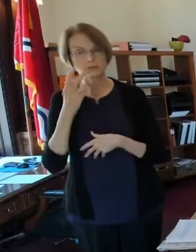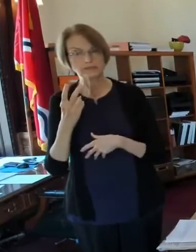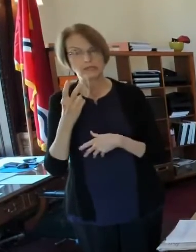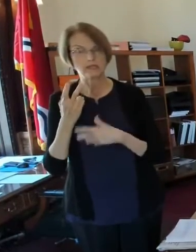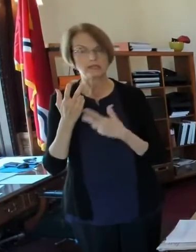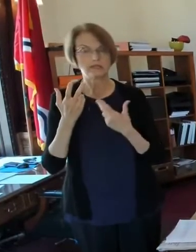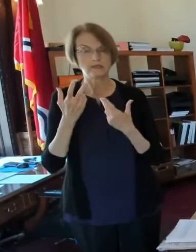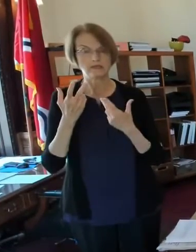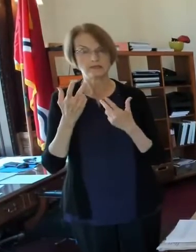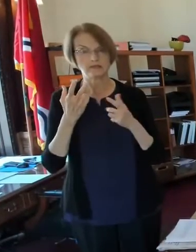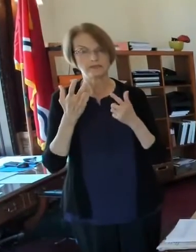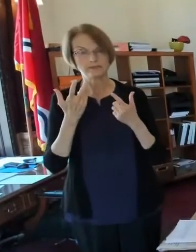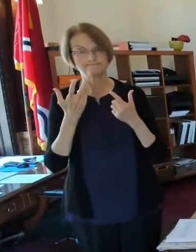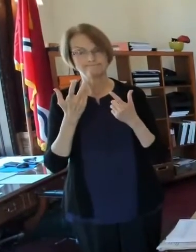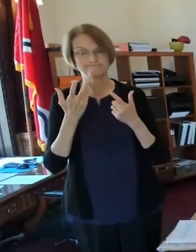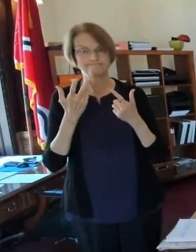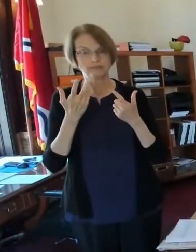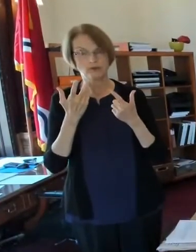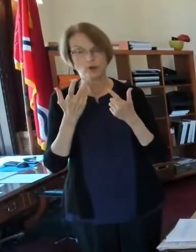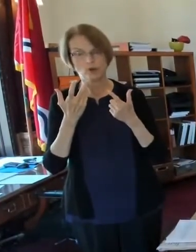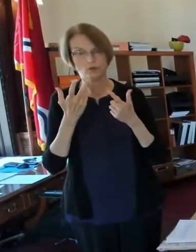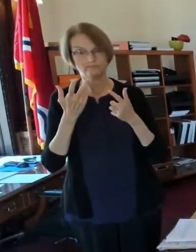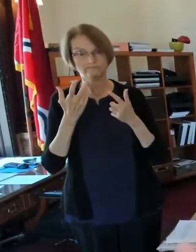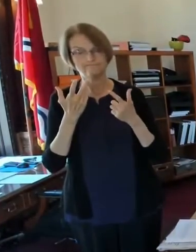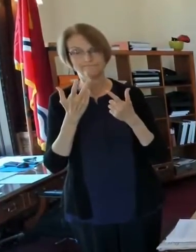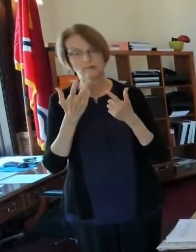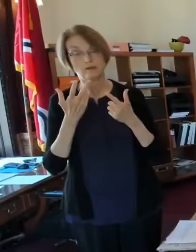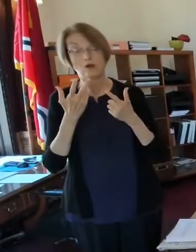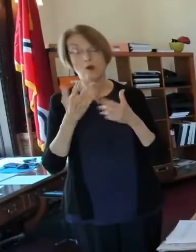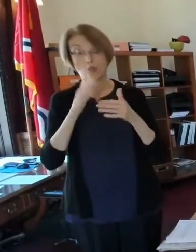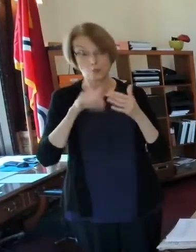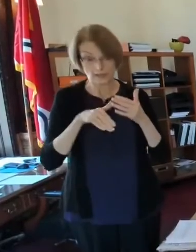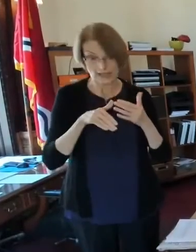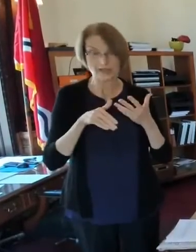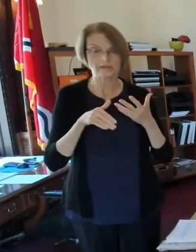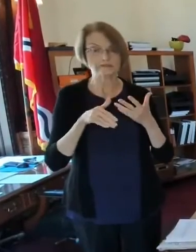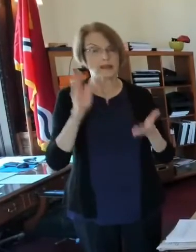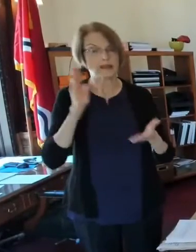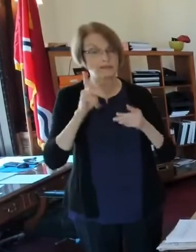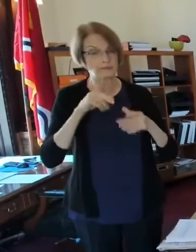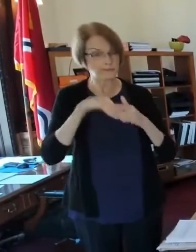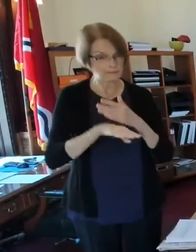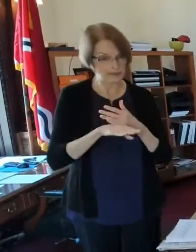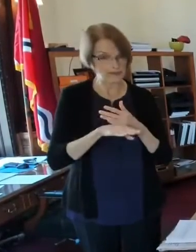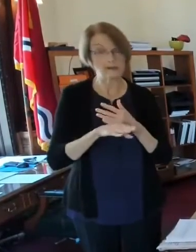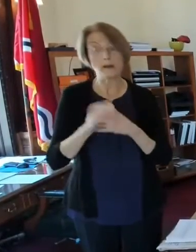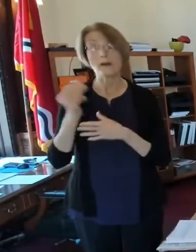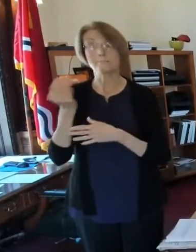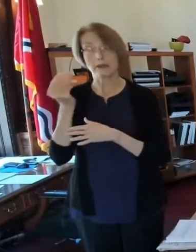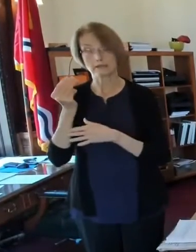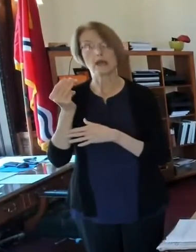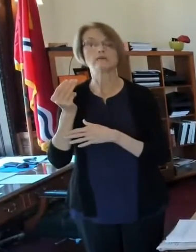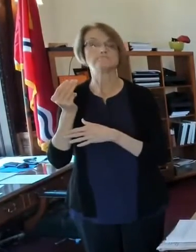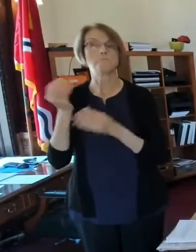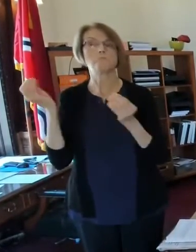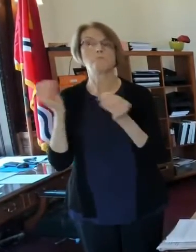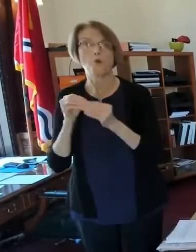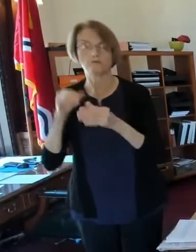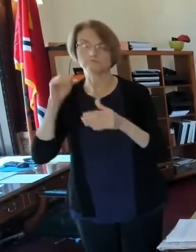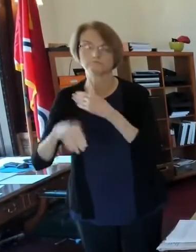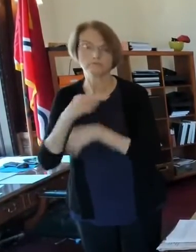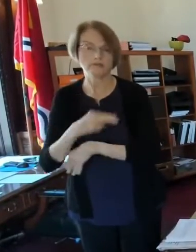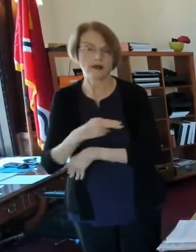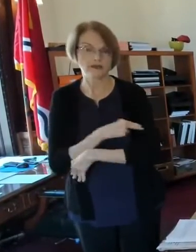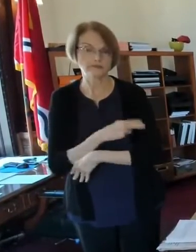this, not as many people being admitted on the weekends, and then come around to Monday and you get more admissions. That